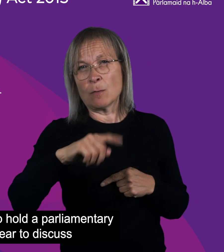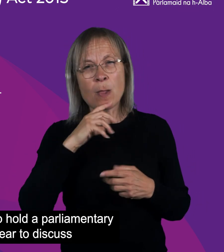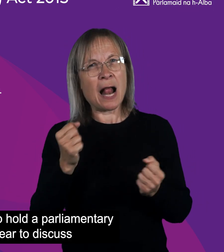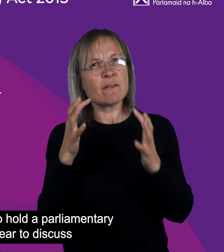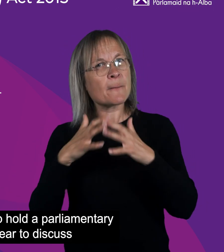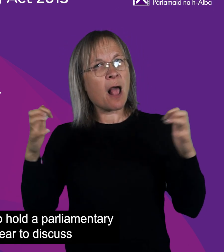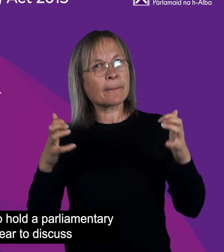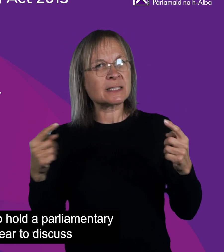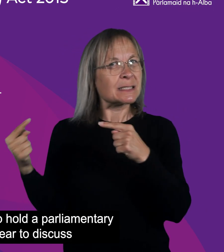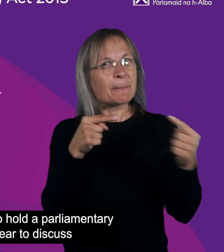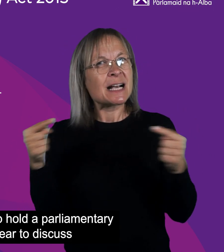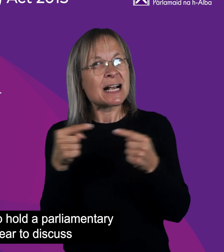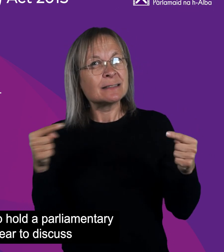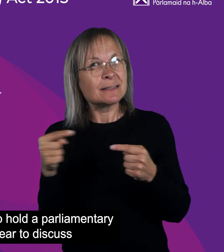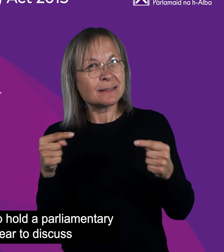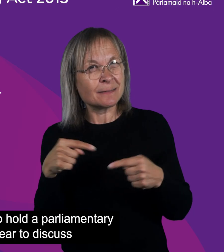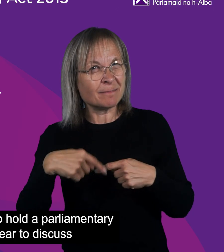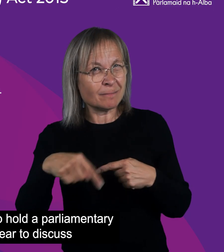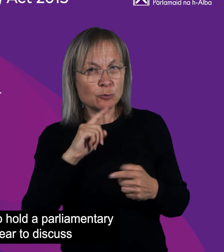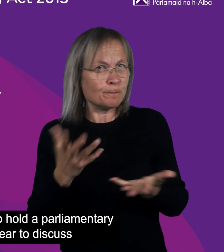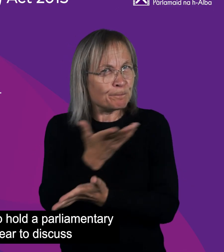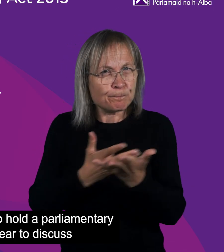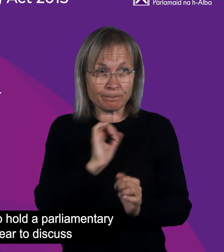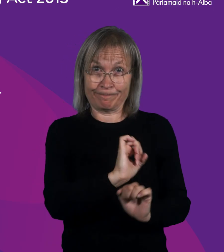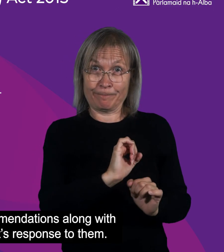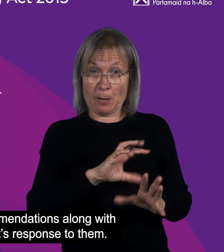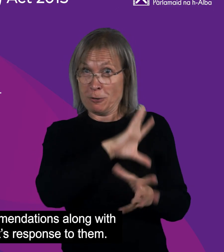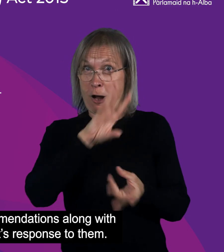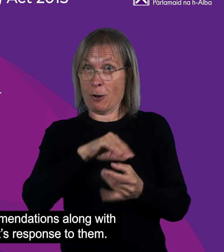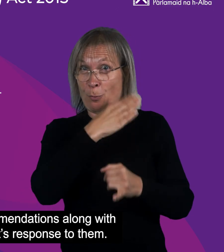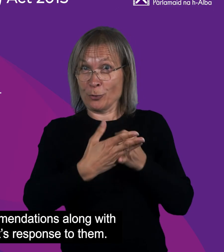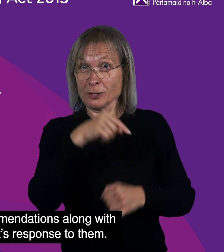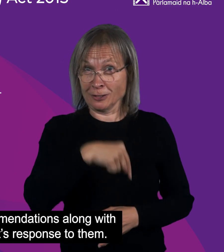to discuss its conclusions and recommendations along with the Scottish Government's response to them.